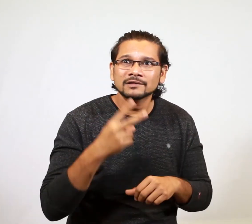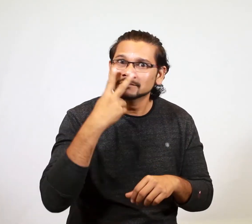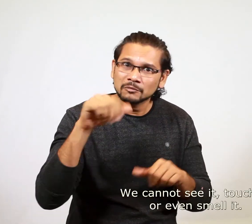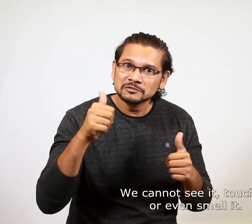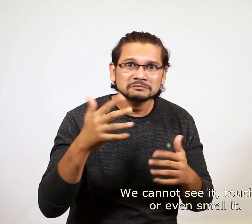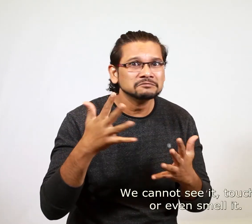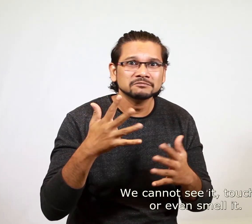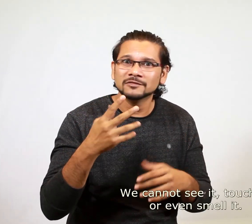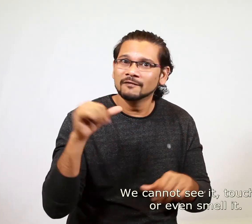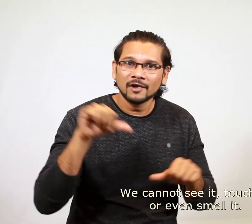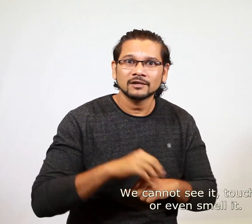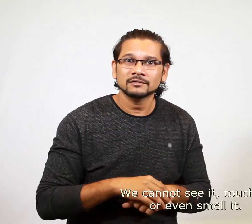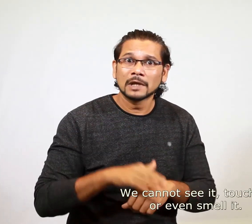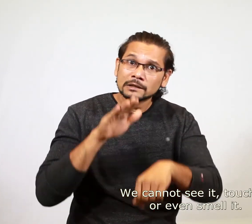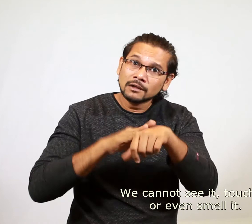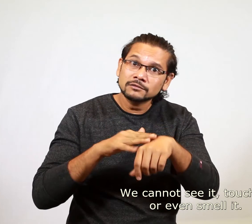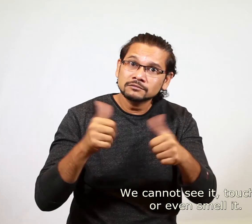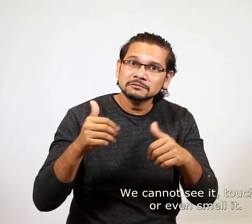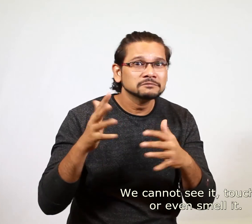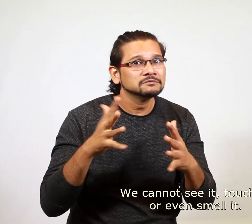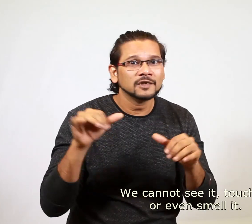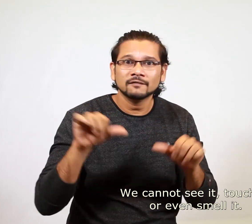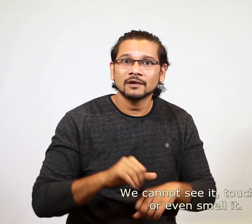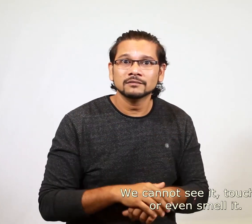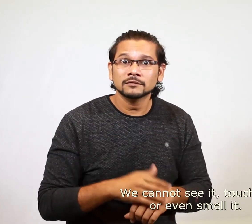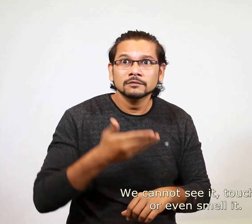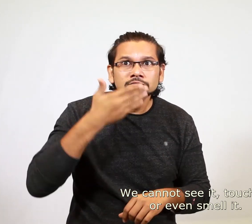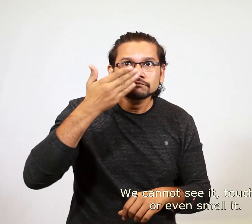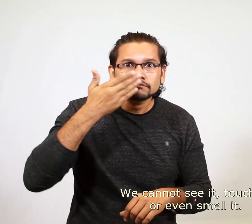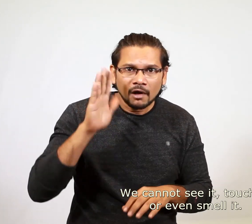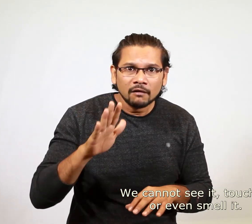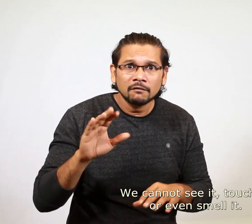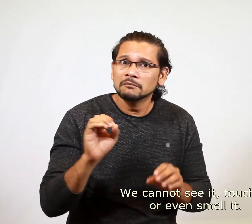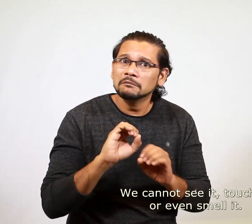We cannot see it, touch it, or even smell it.